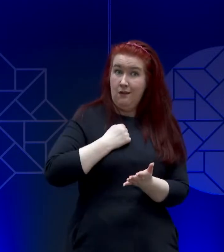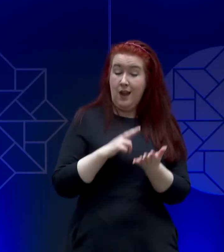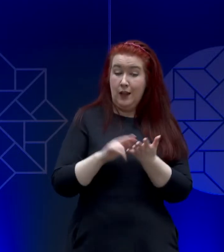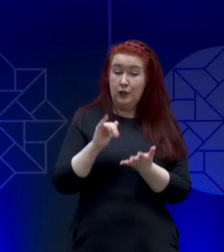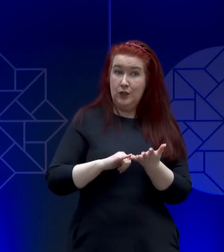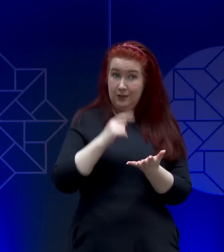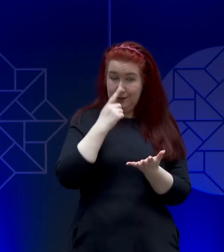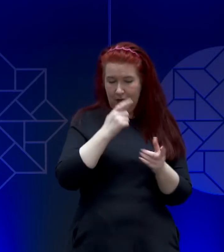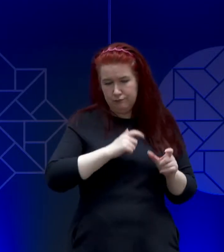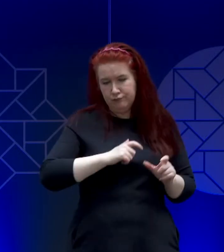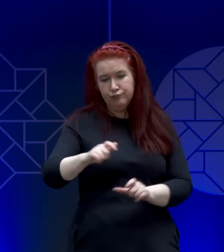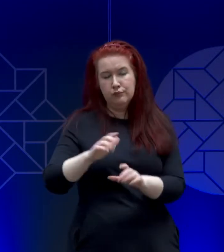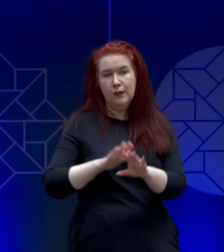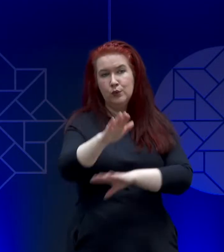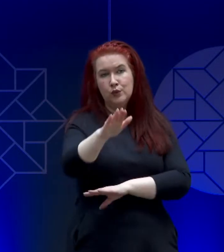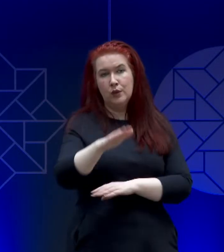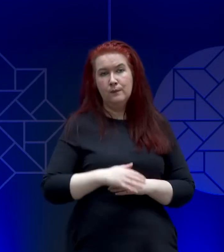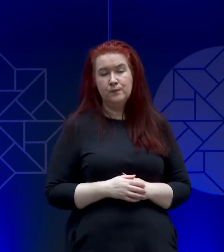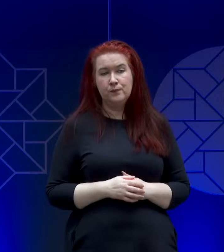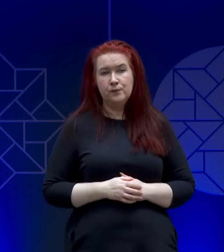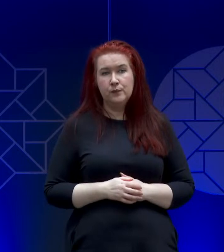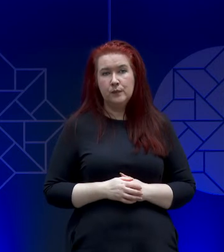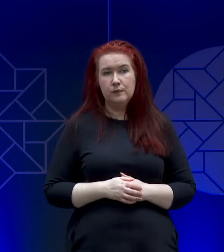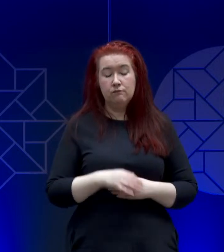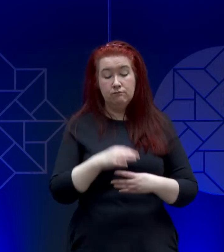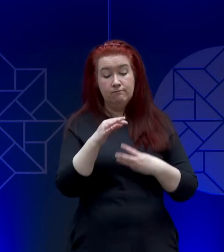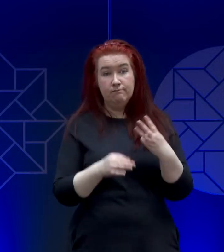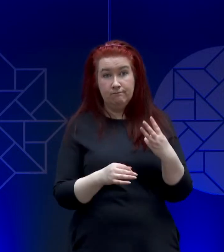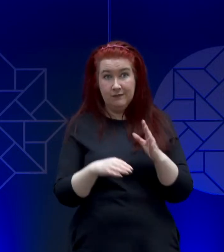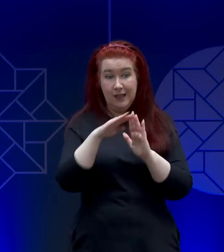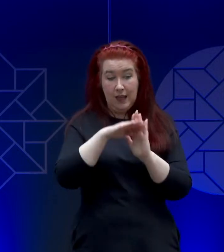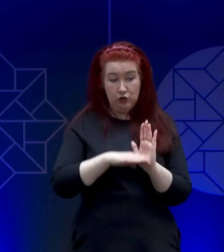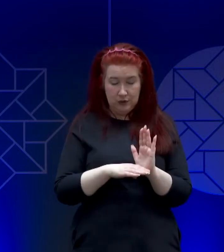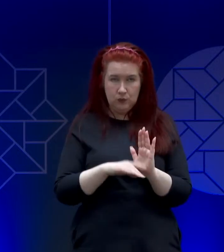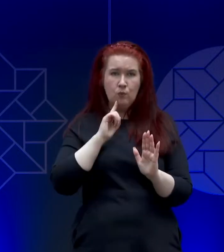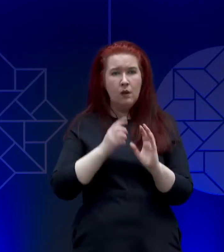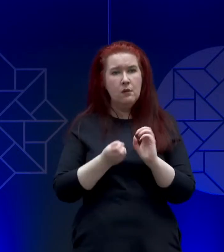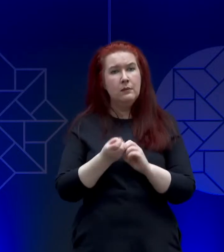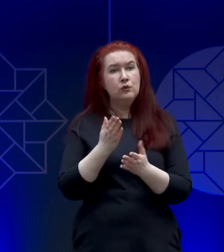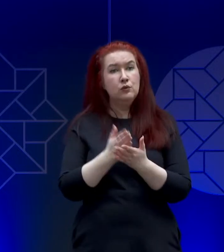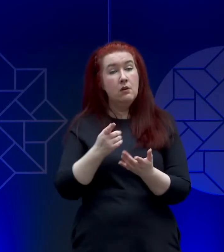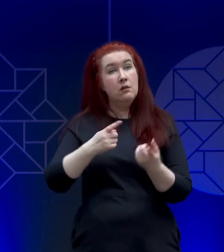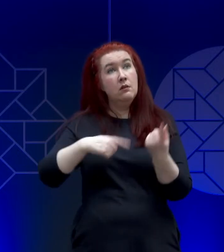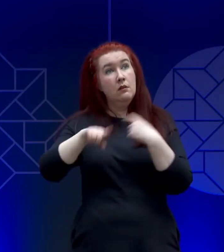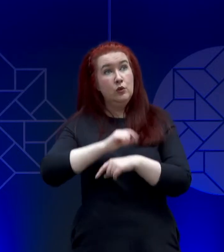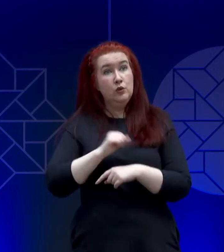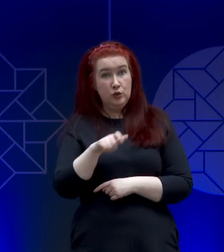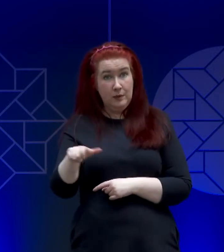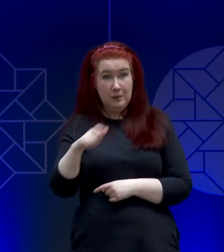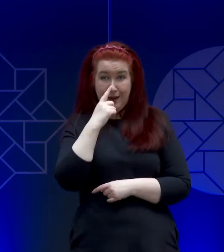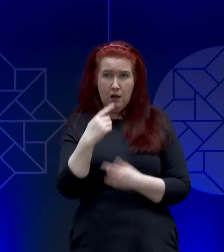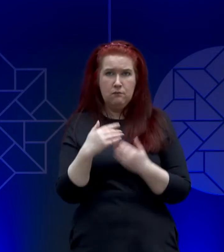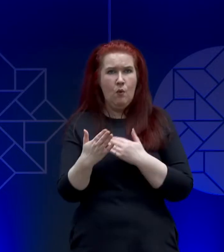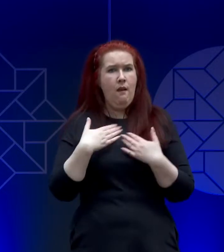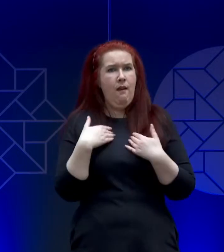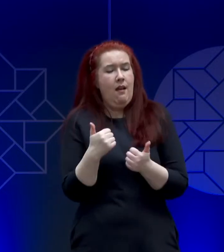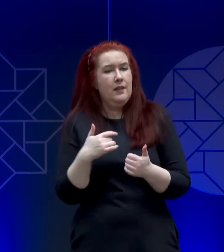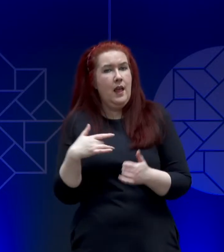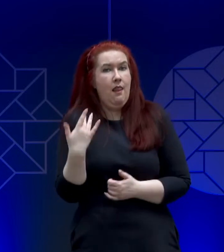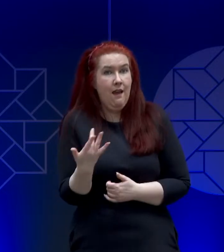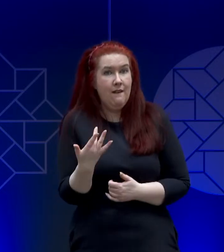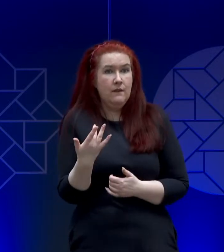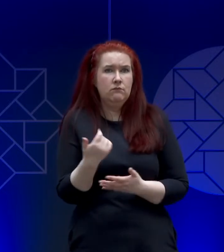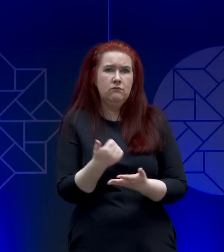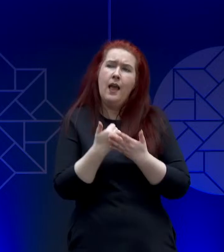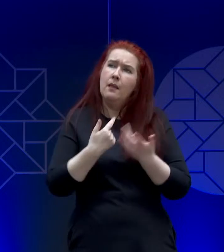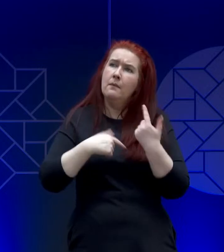sustainable for the future. And they will make it easier for people across Scotland to live healthier lives, helping us to build a